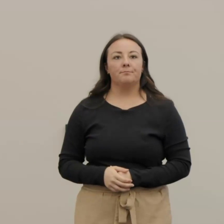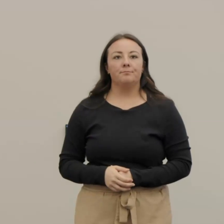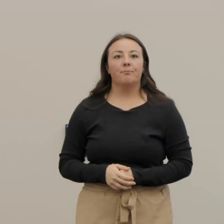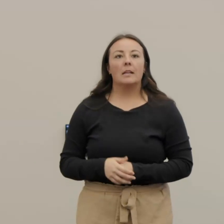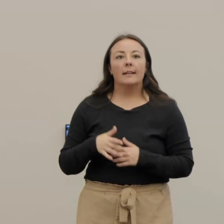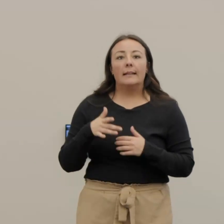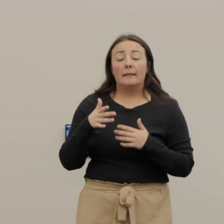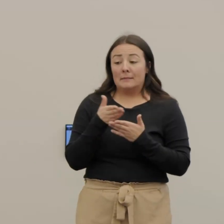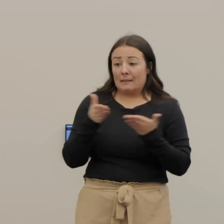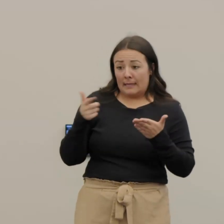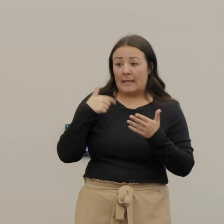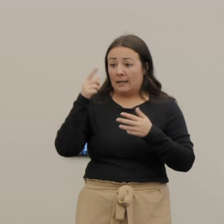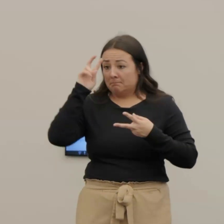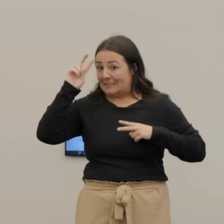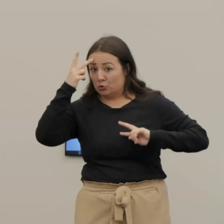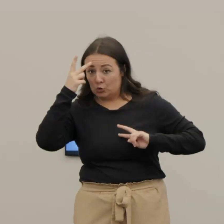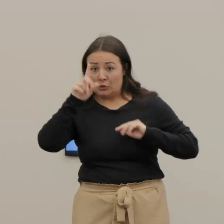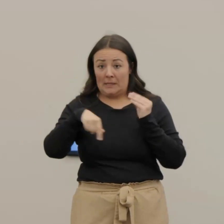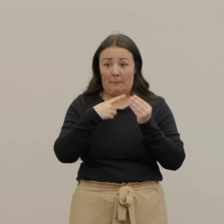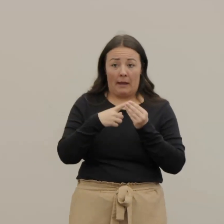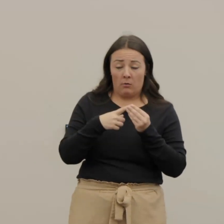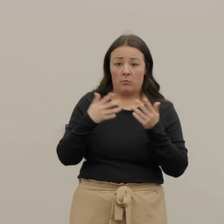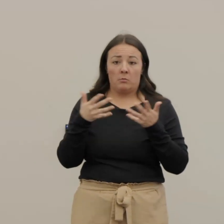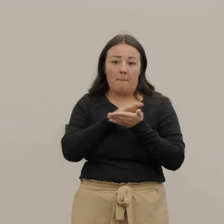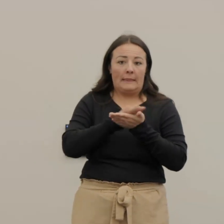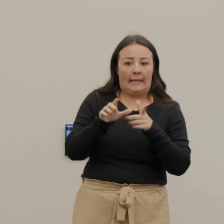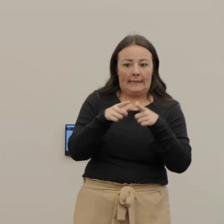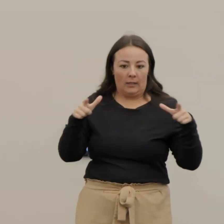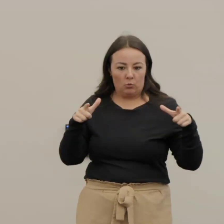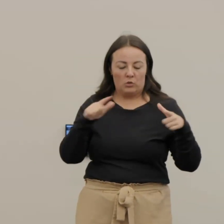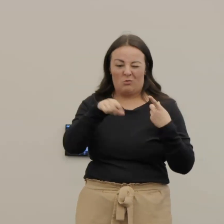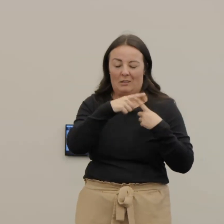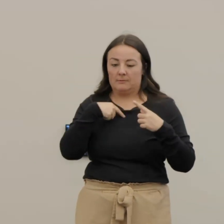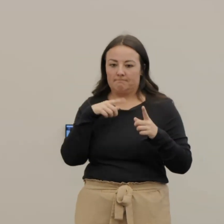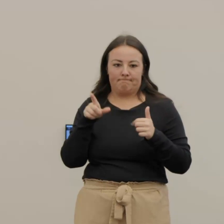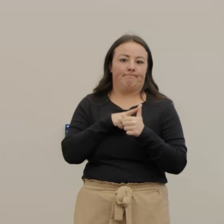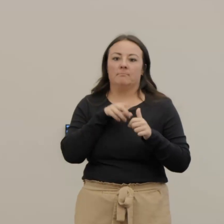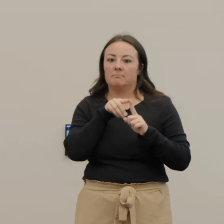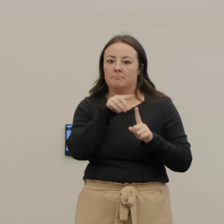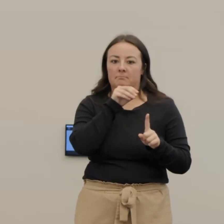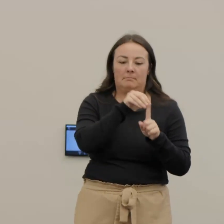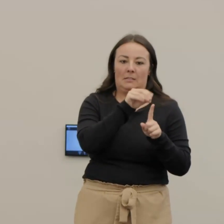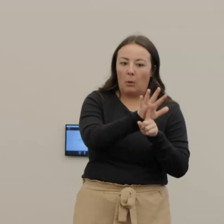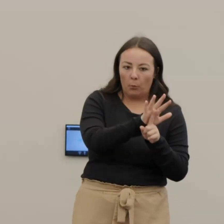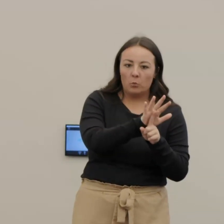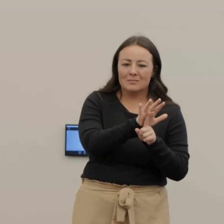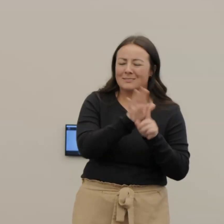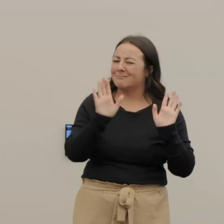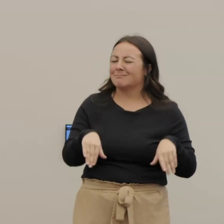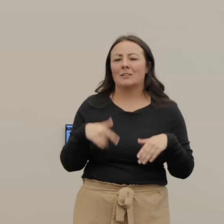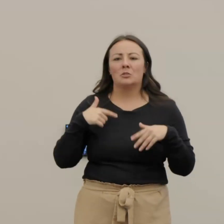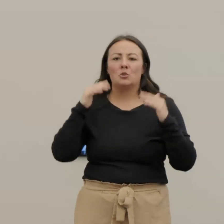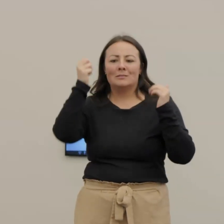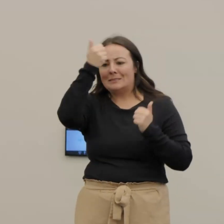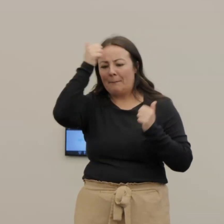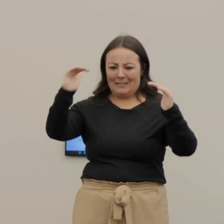The thing I misunderstood when I first was exposed to this is you're dumbing it down. You're making it too simple. I'm